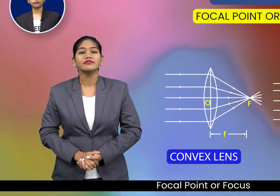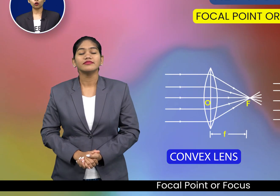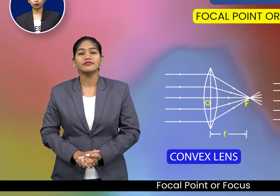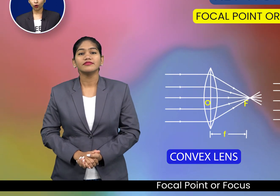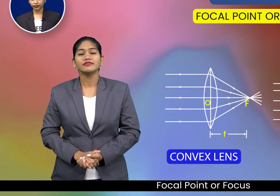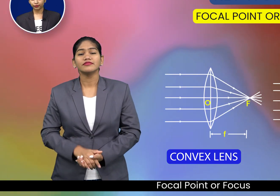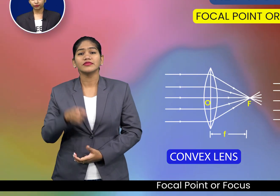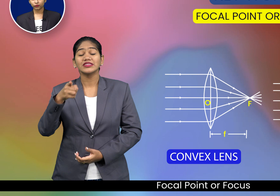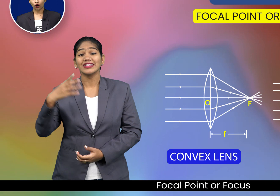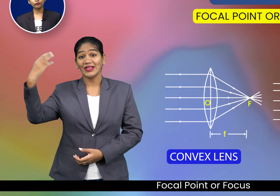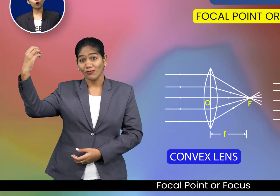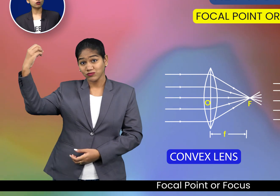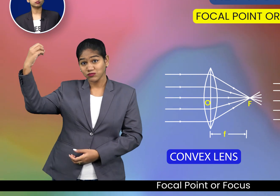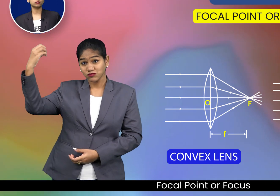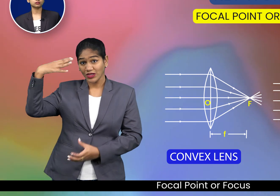focal point or focus,